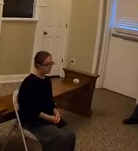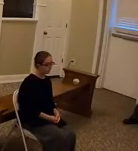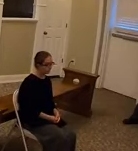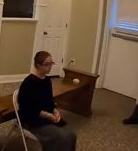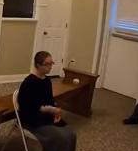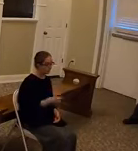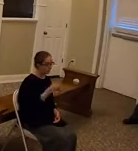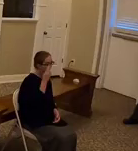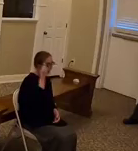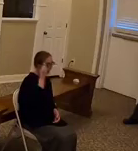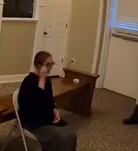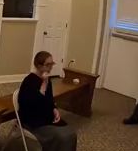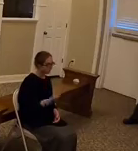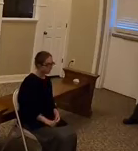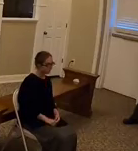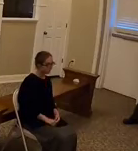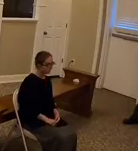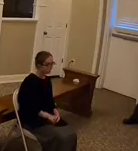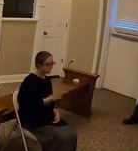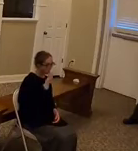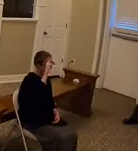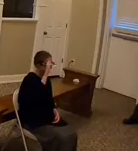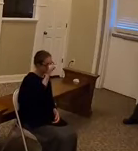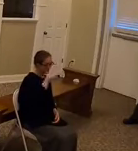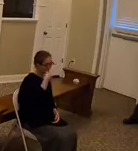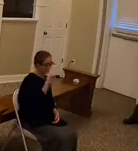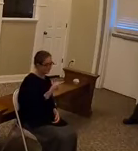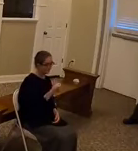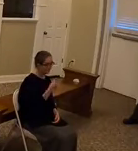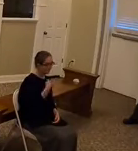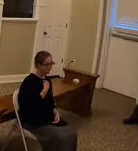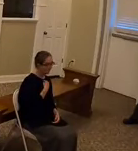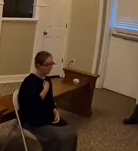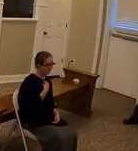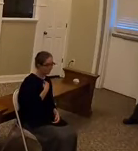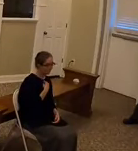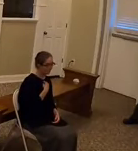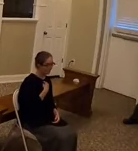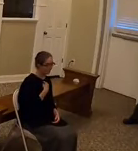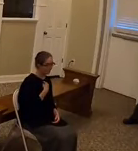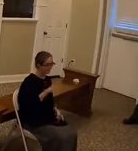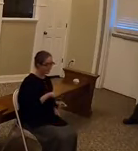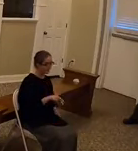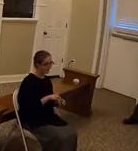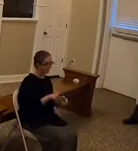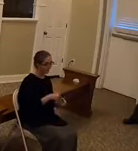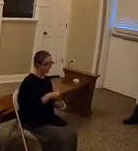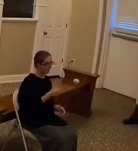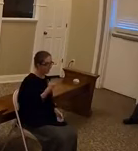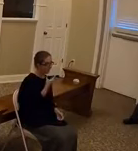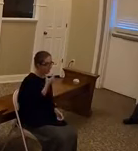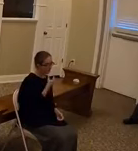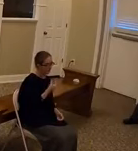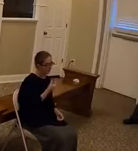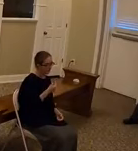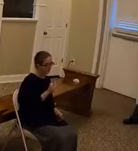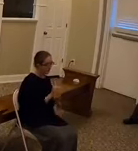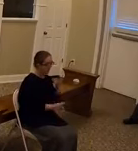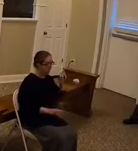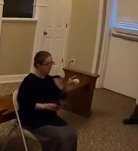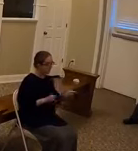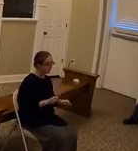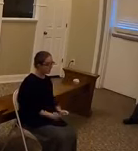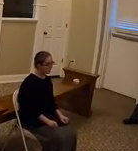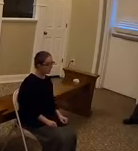But you know what? He said, I kind of like those Gentile folks. You